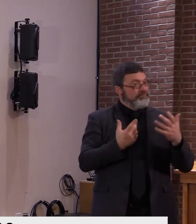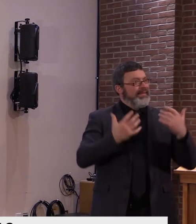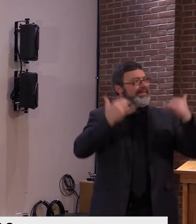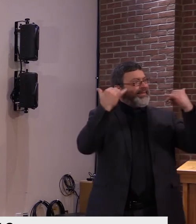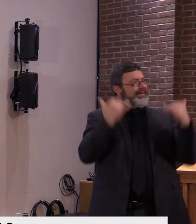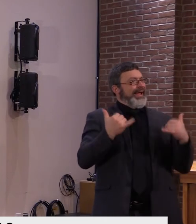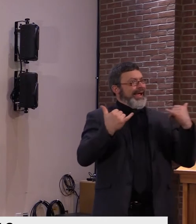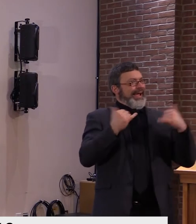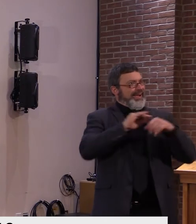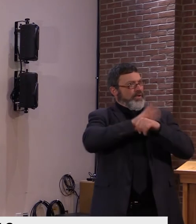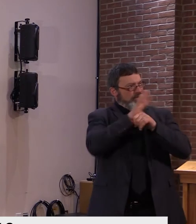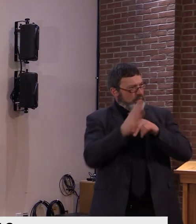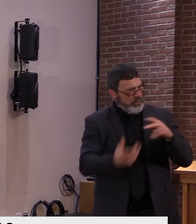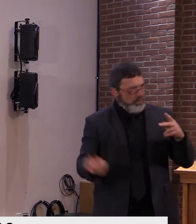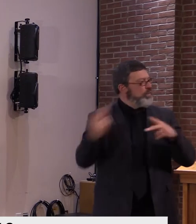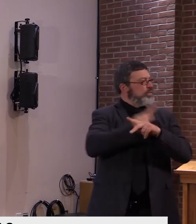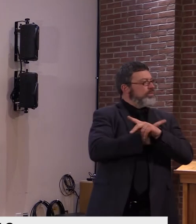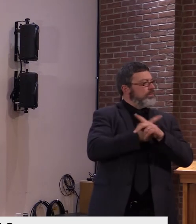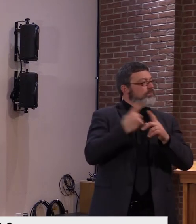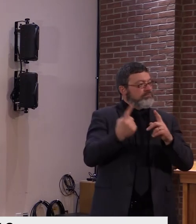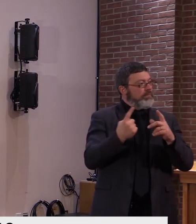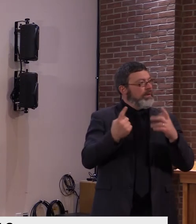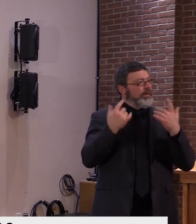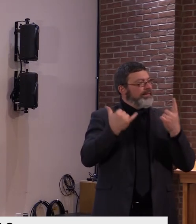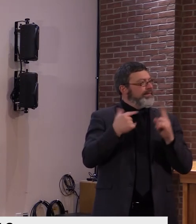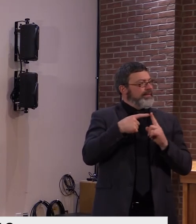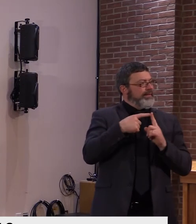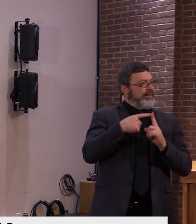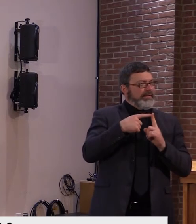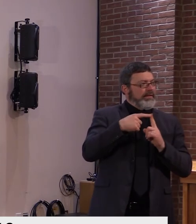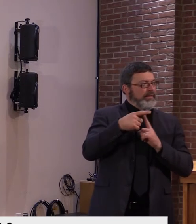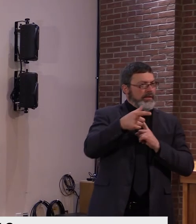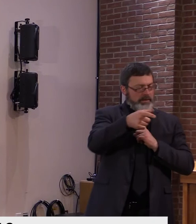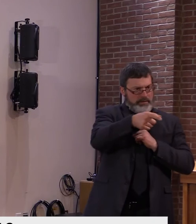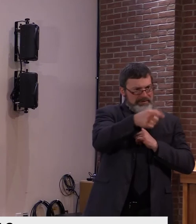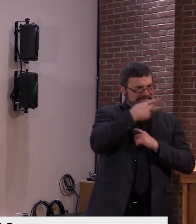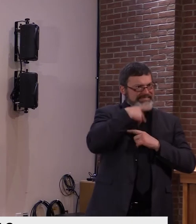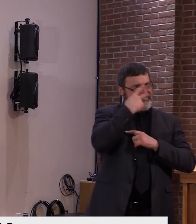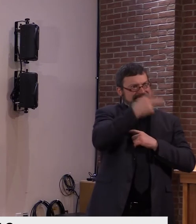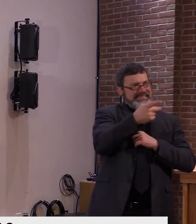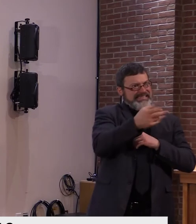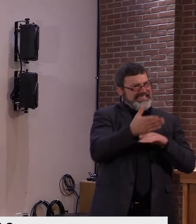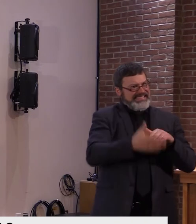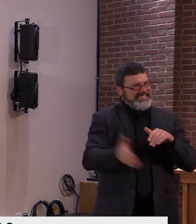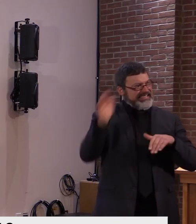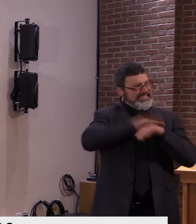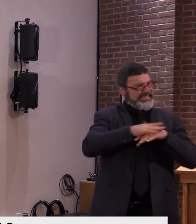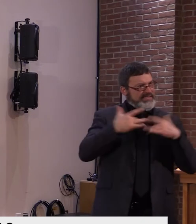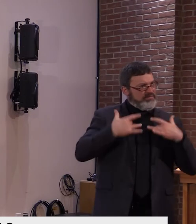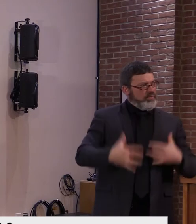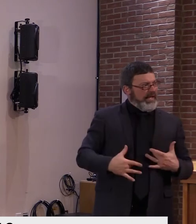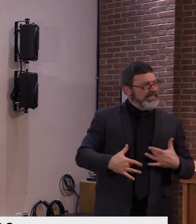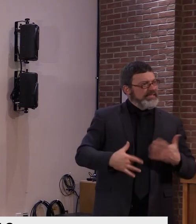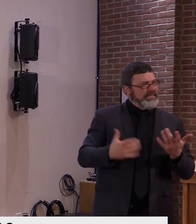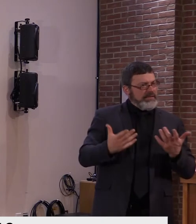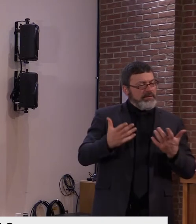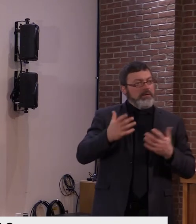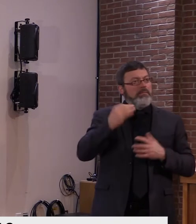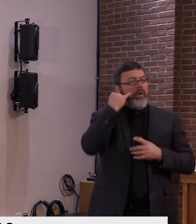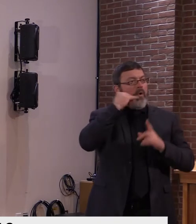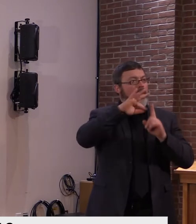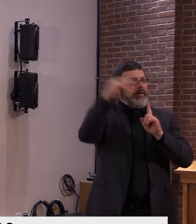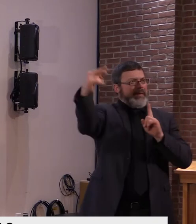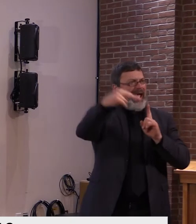a loved one who is depressed? Depression is a huge concern, especially throughout this pandemic, but especially during